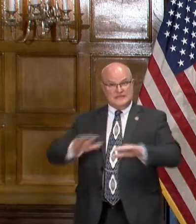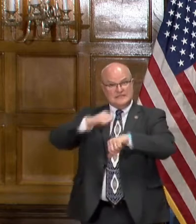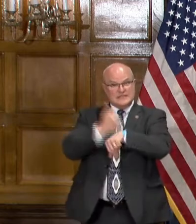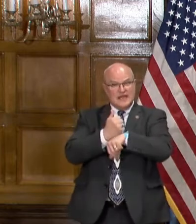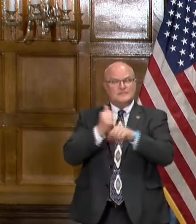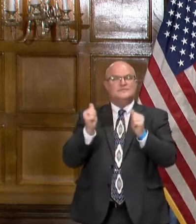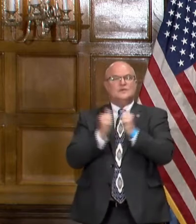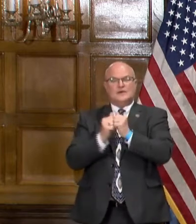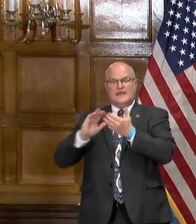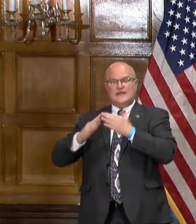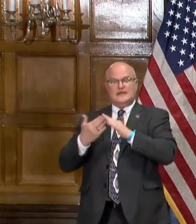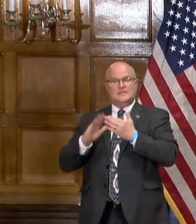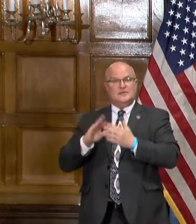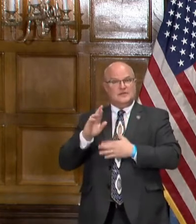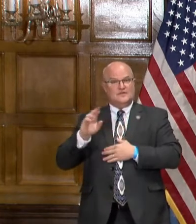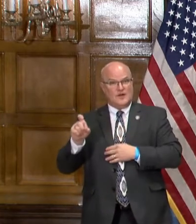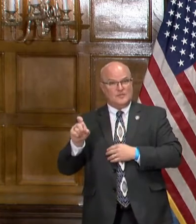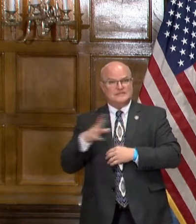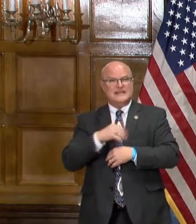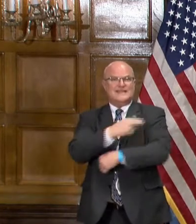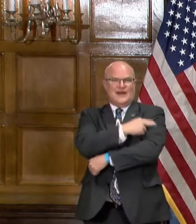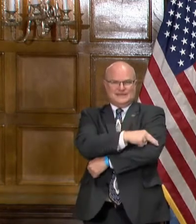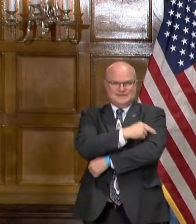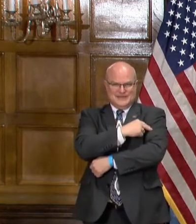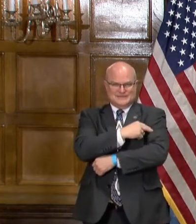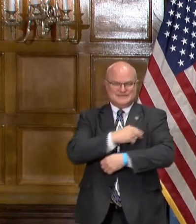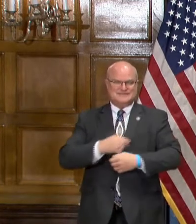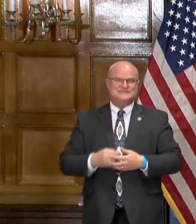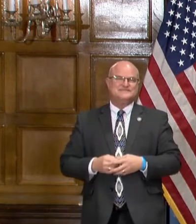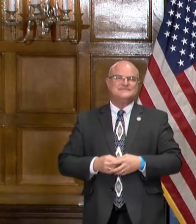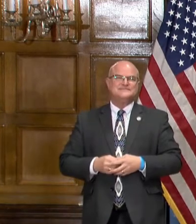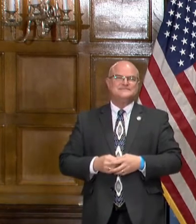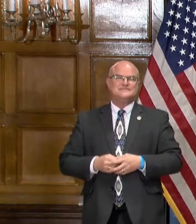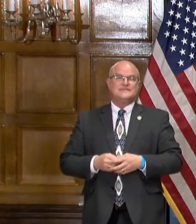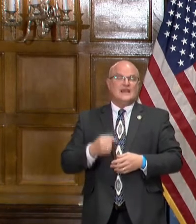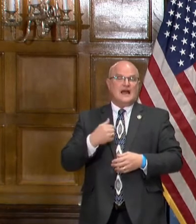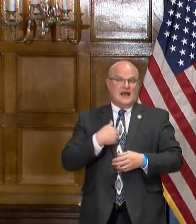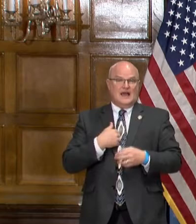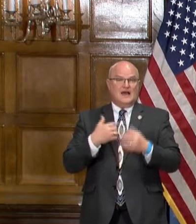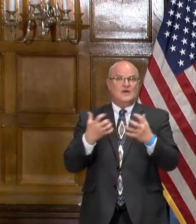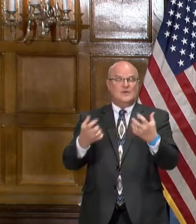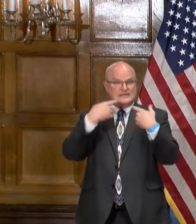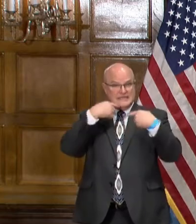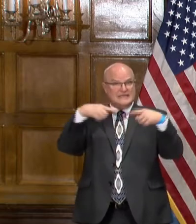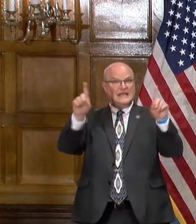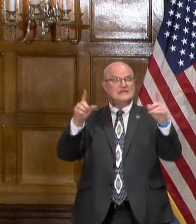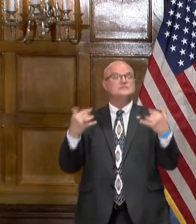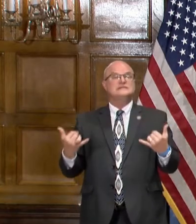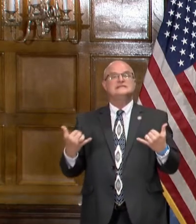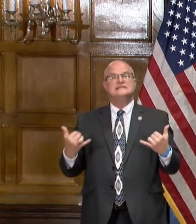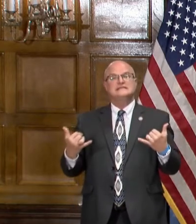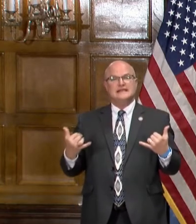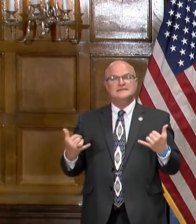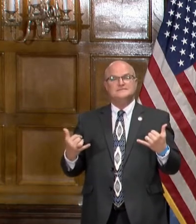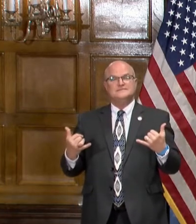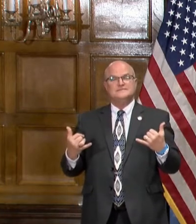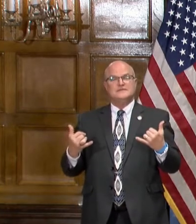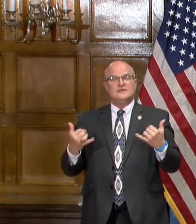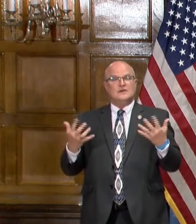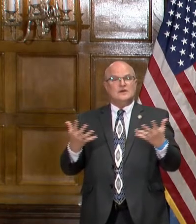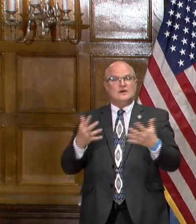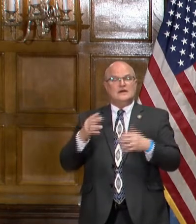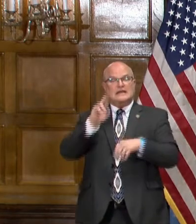community pharmacies and our hospitals. I did want to make an announcement today and that